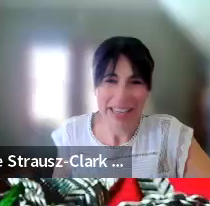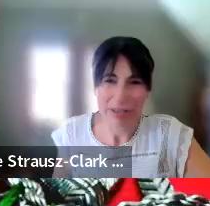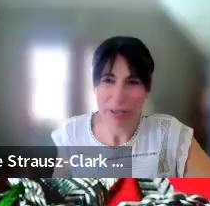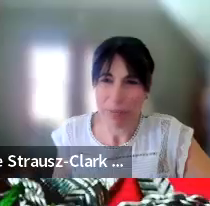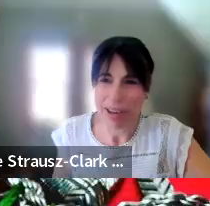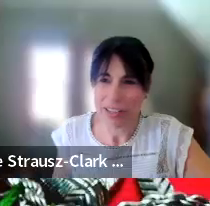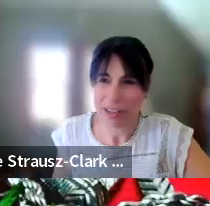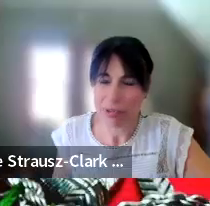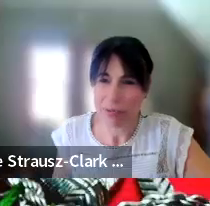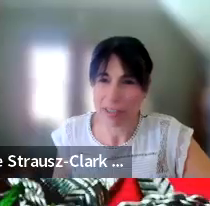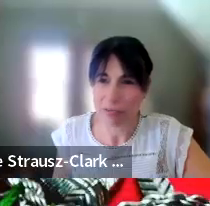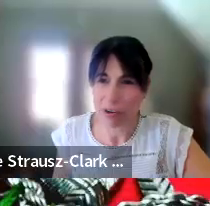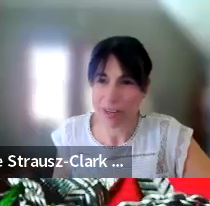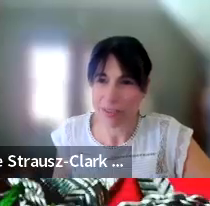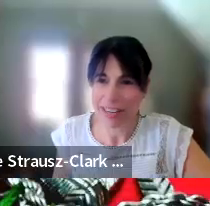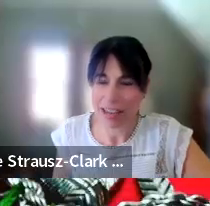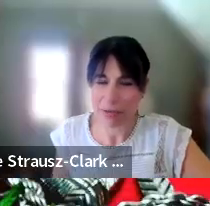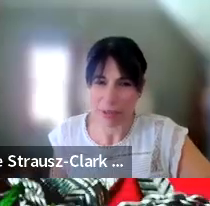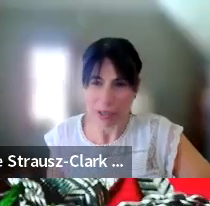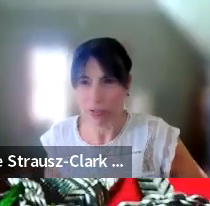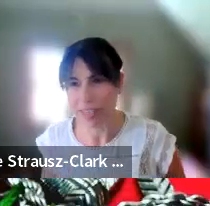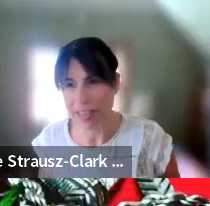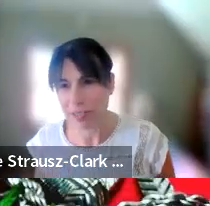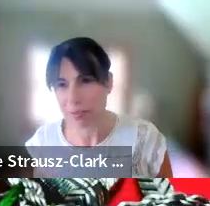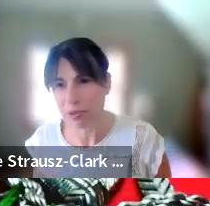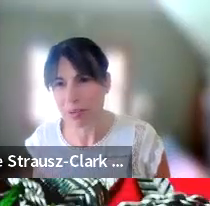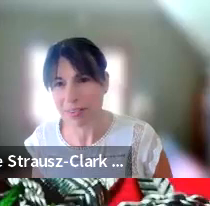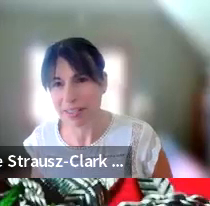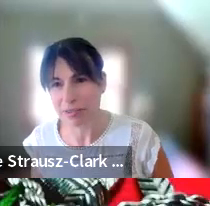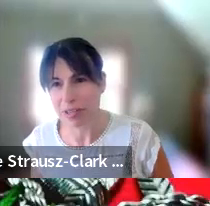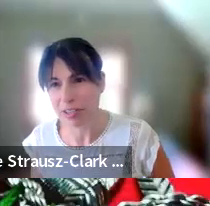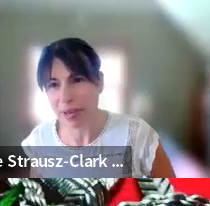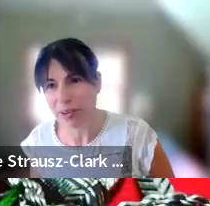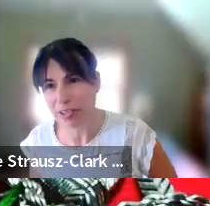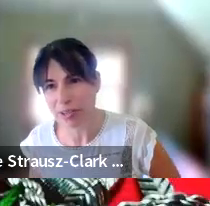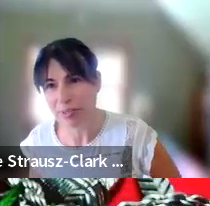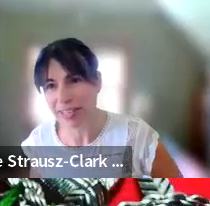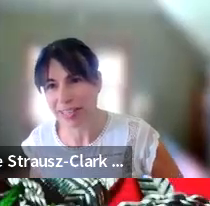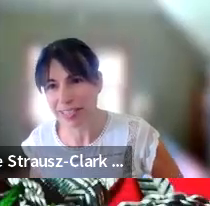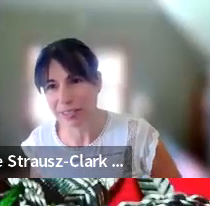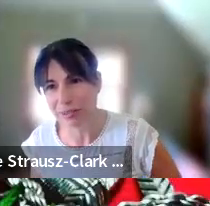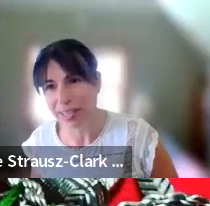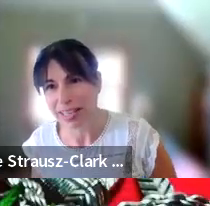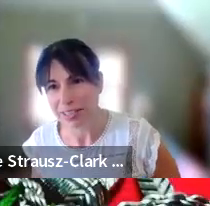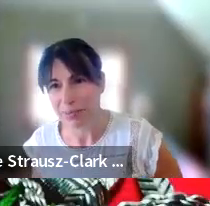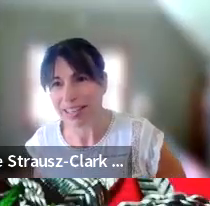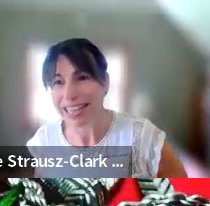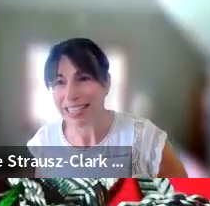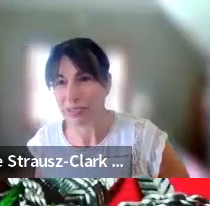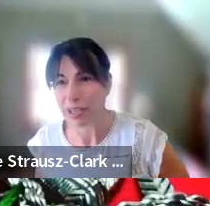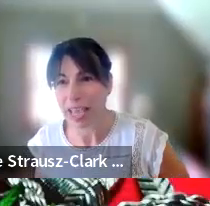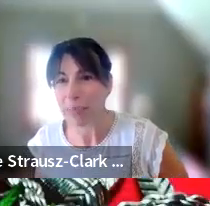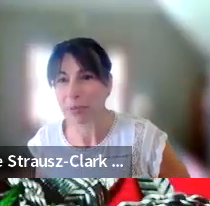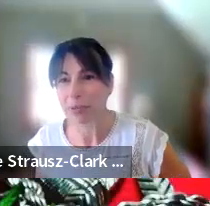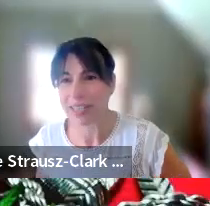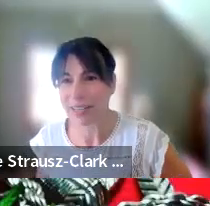Vicki, thank you so much. That was really informative, and it was so interesting how so many of the things you talked about are actually related to some of the needs